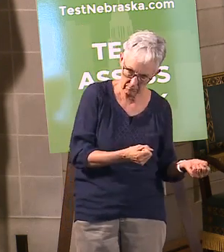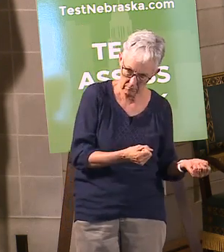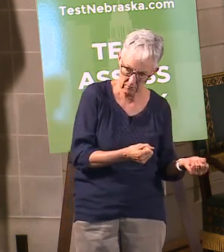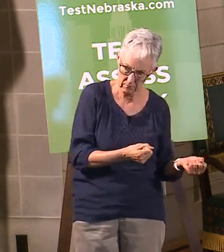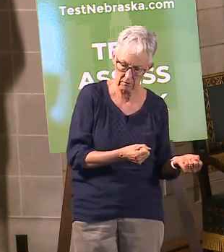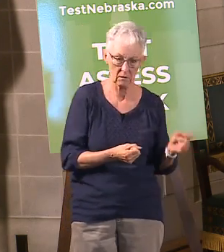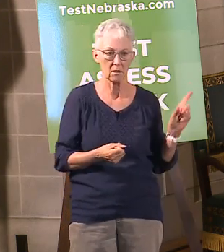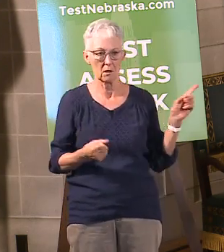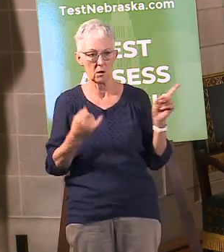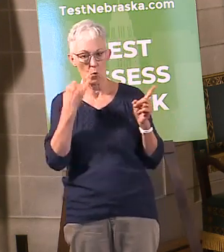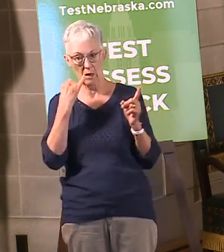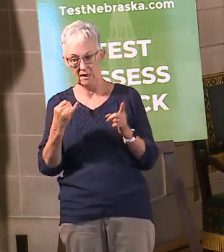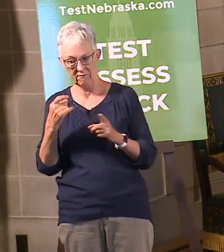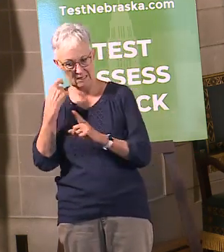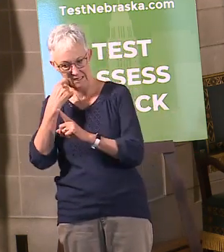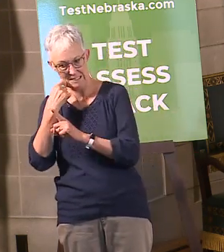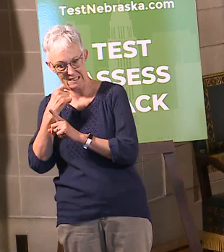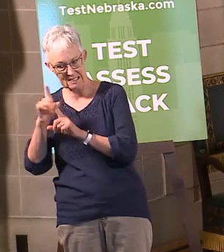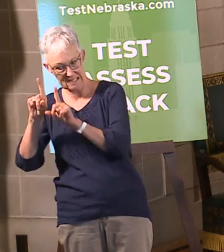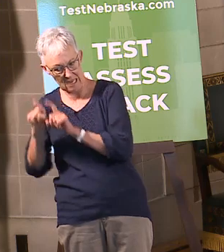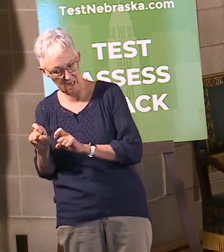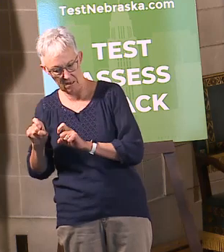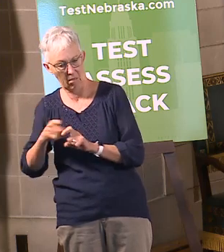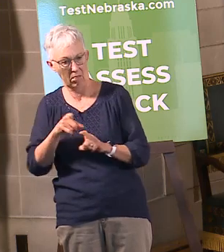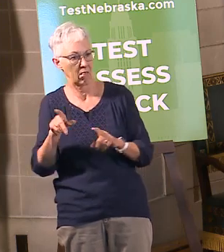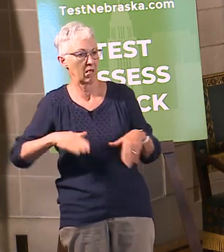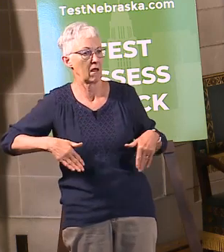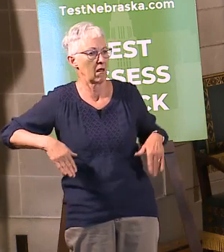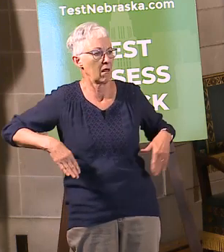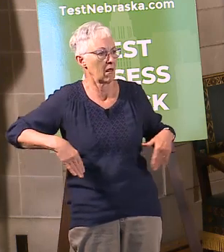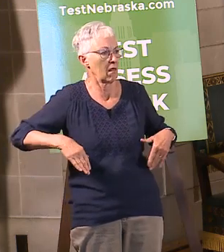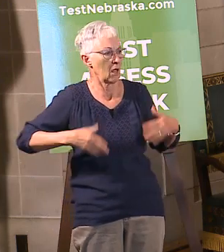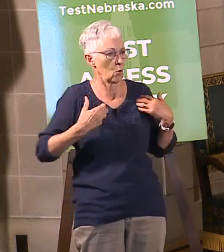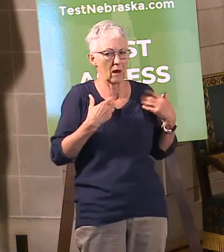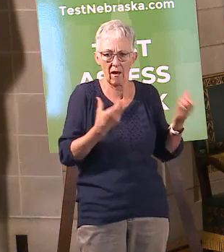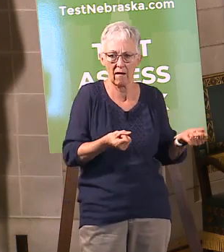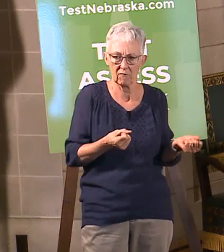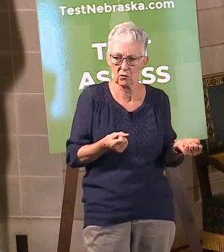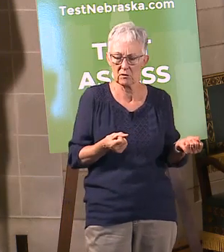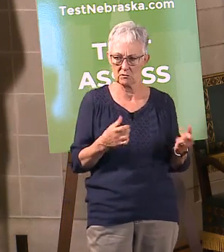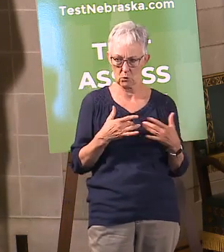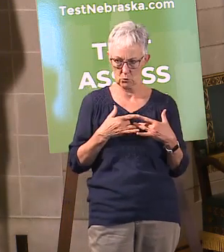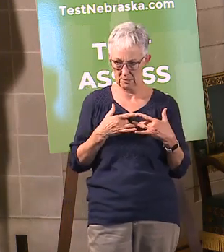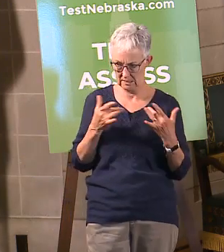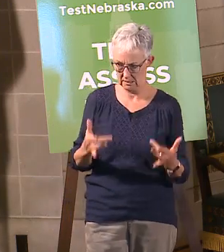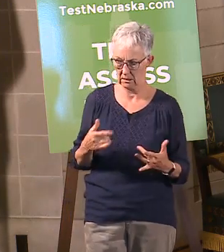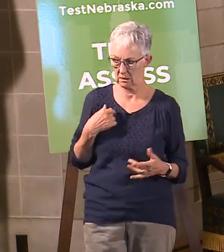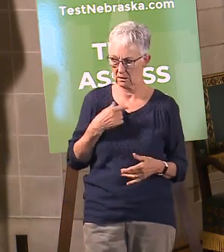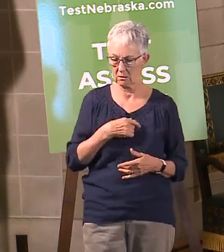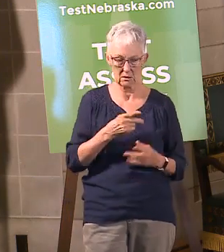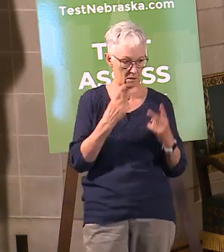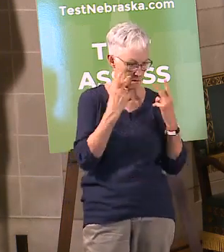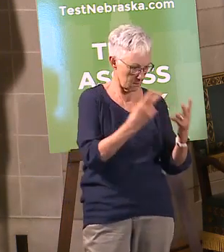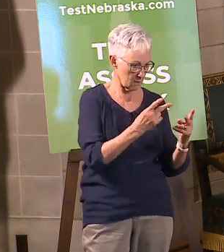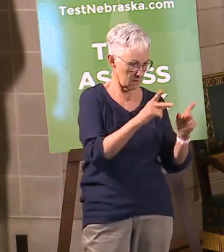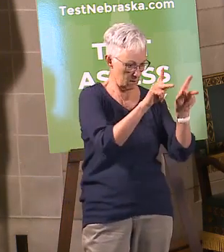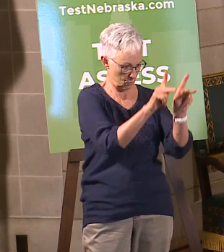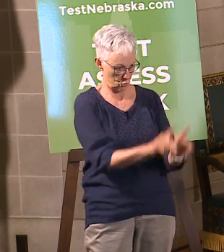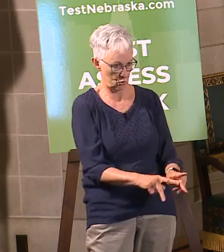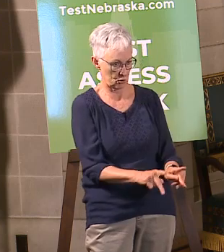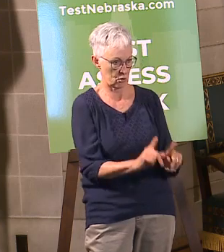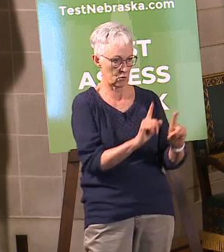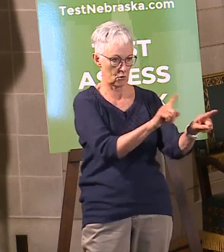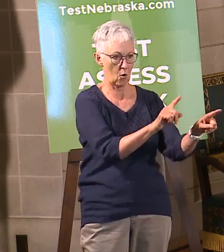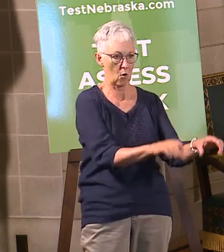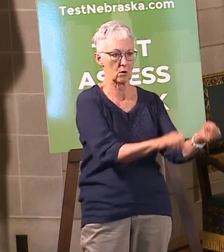have been recovered yet because, again, that test result just came back. So again, typically, again, we see people, they get tested when